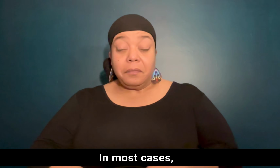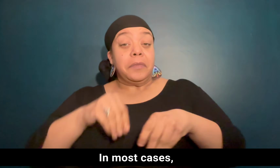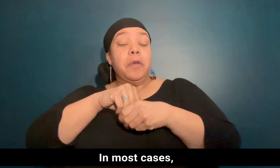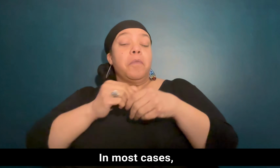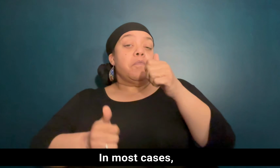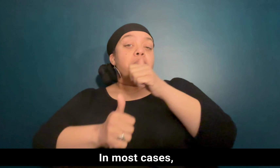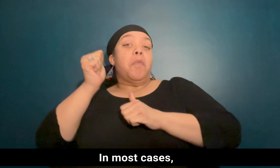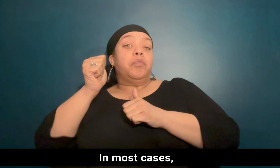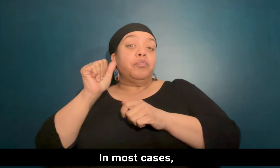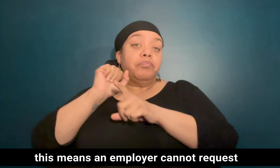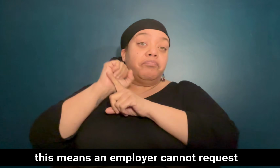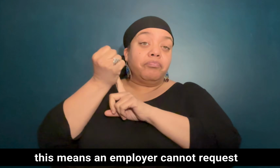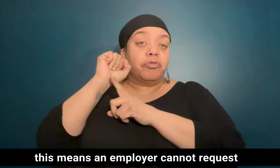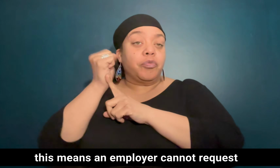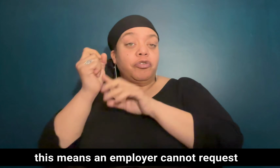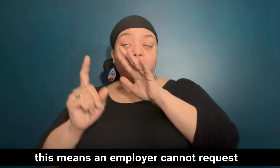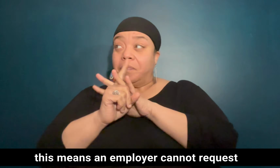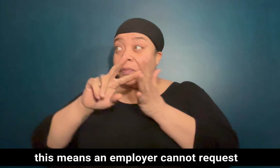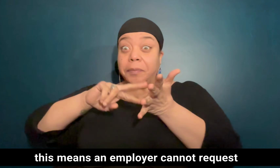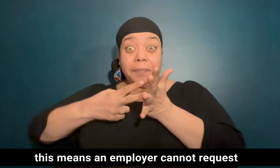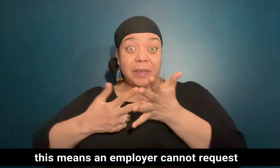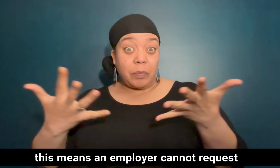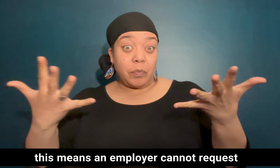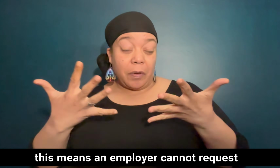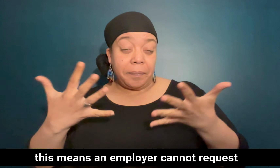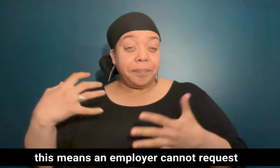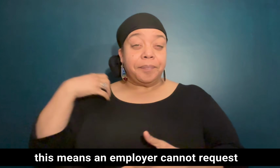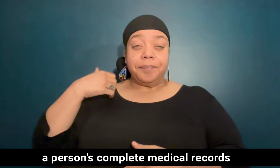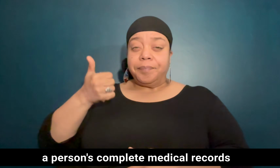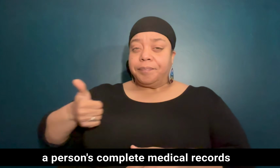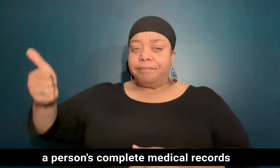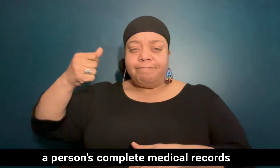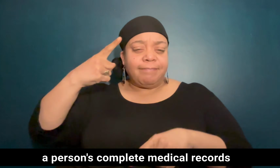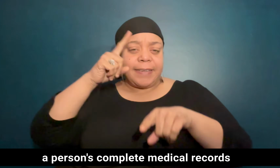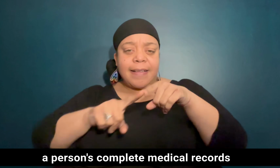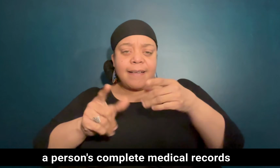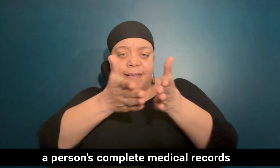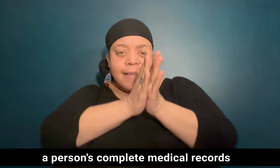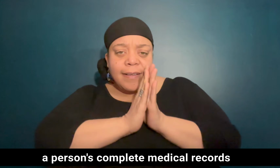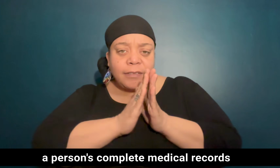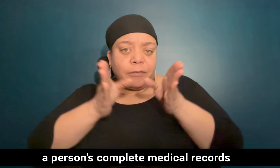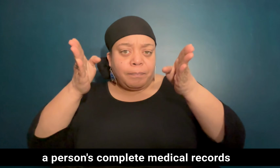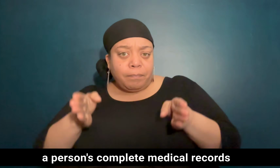In most cases, this means an employer cannot request a person's complete medical records,